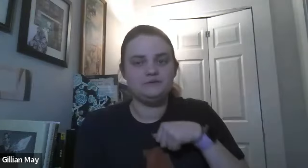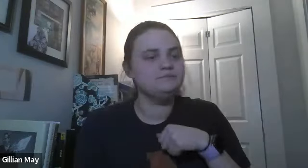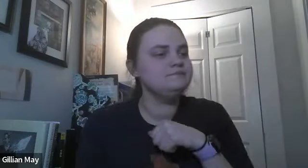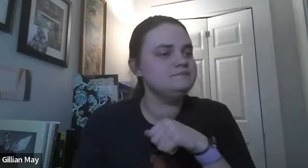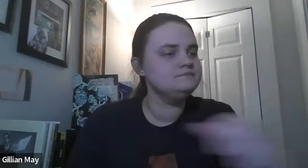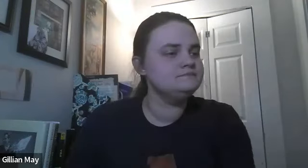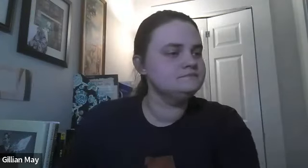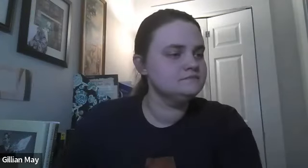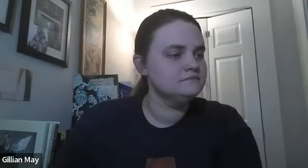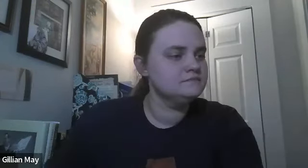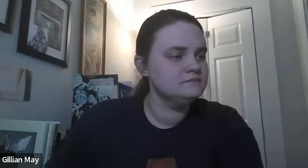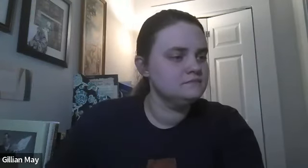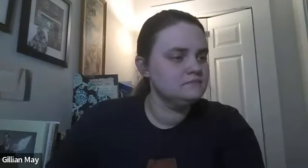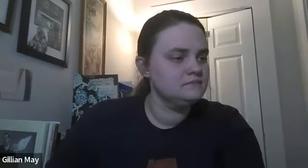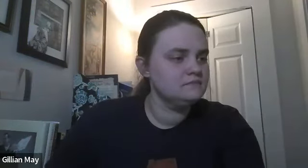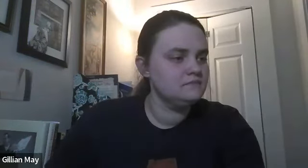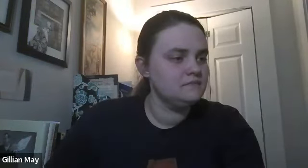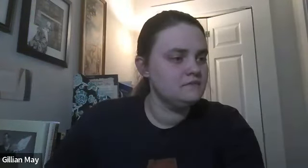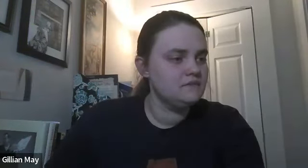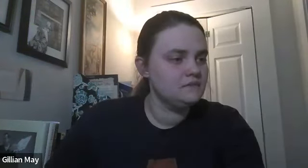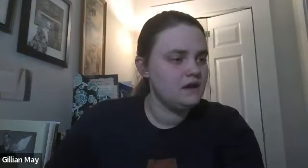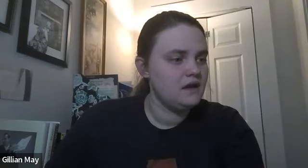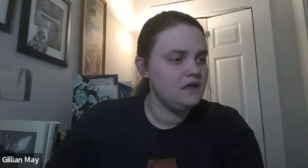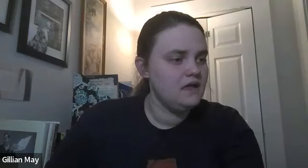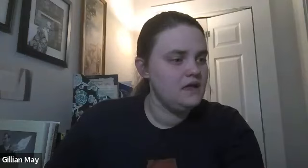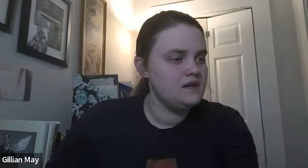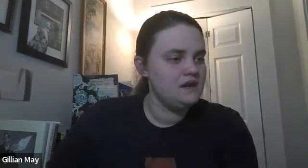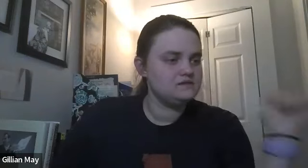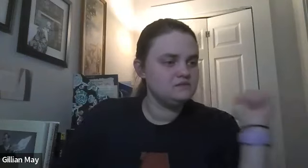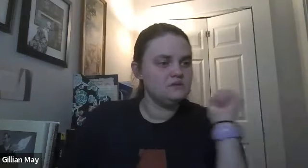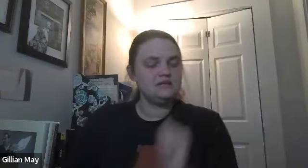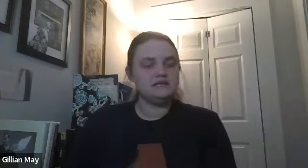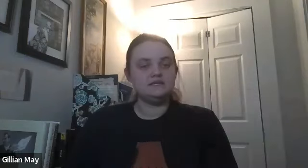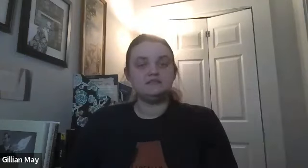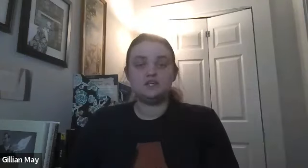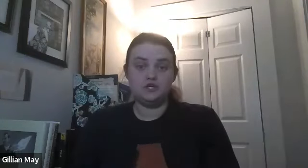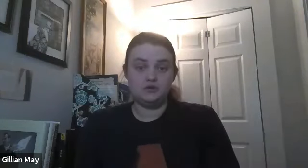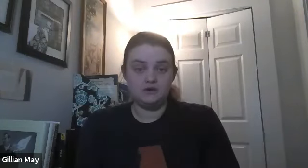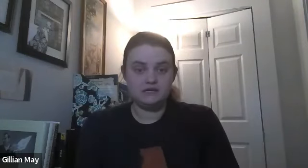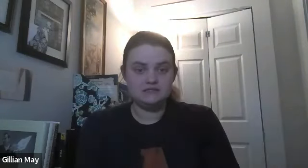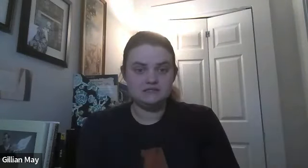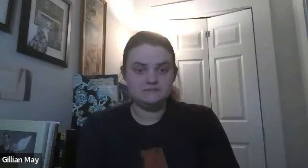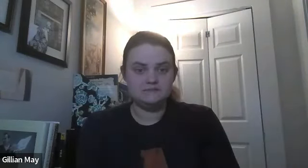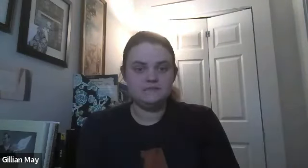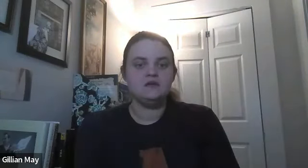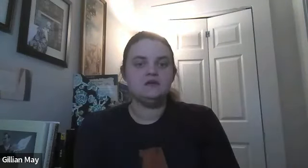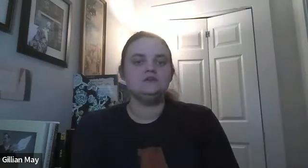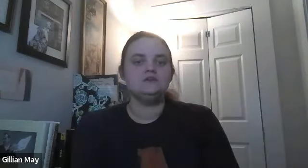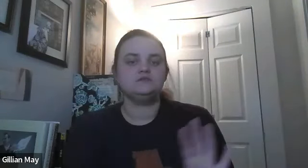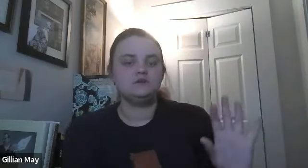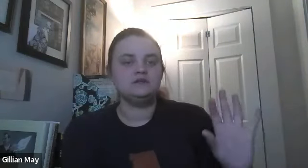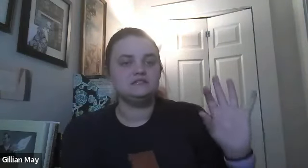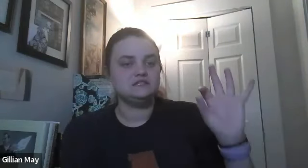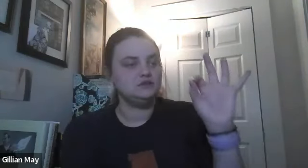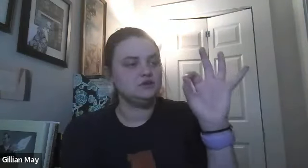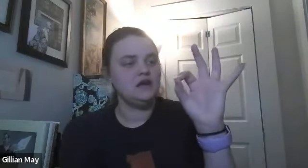Proud. Okay. The next one is curious. So curious is that you're going to